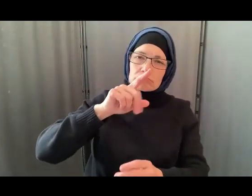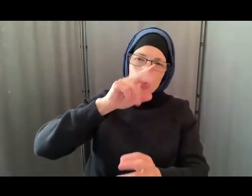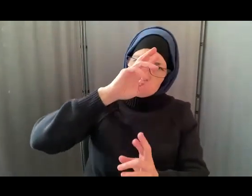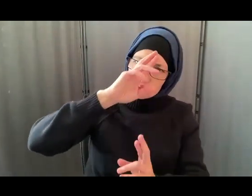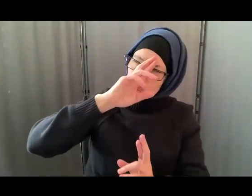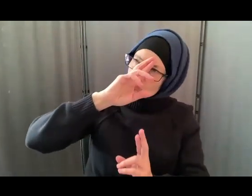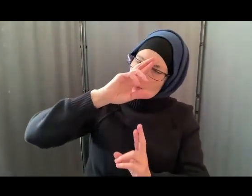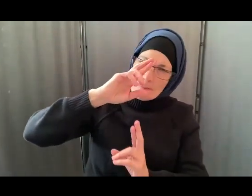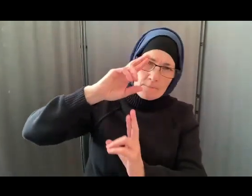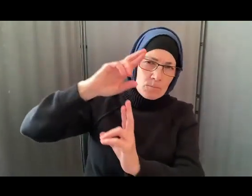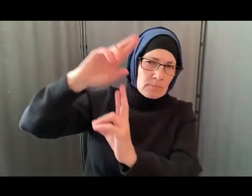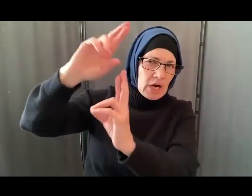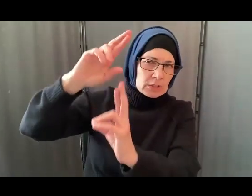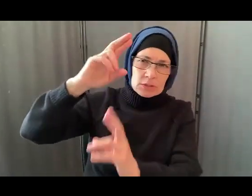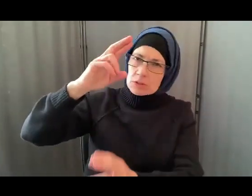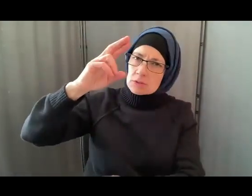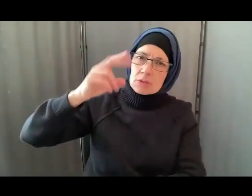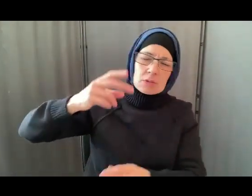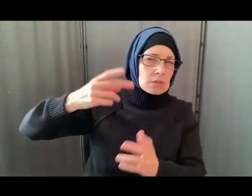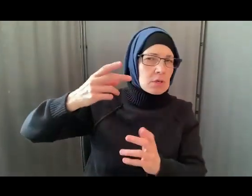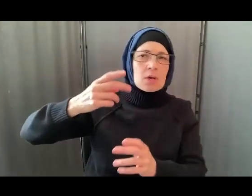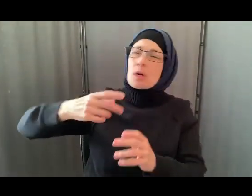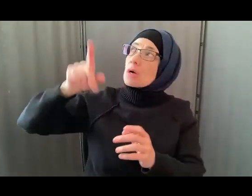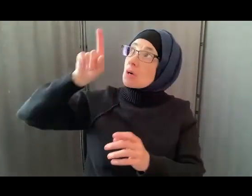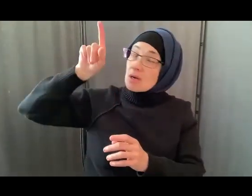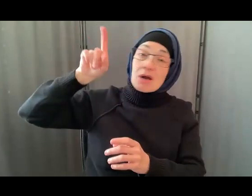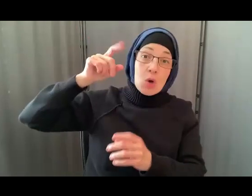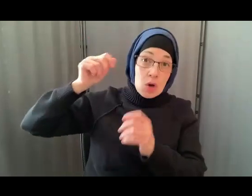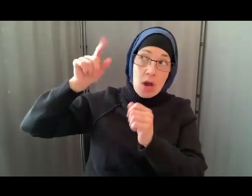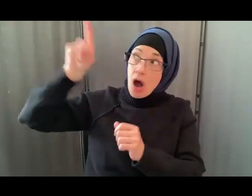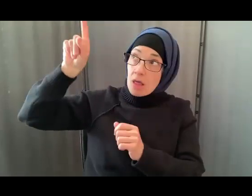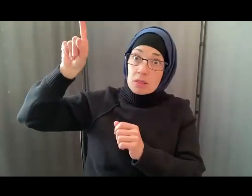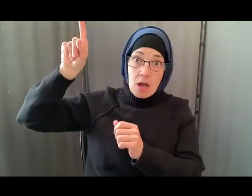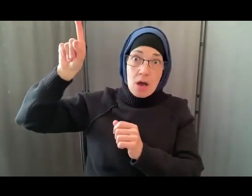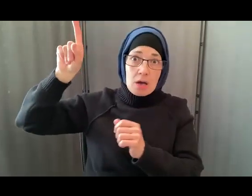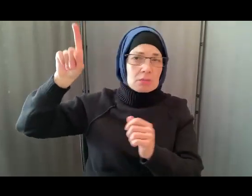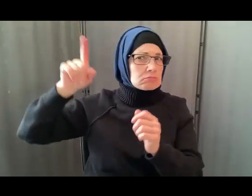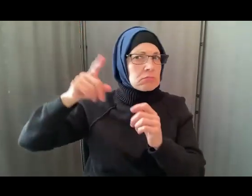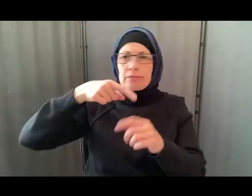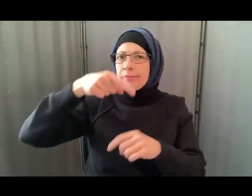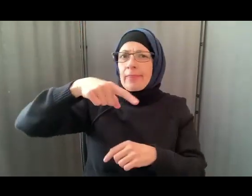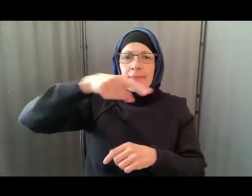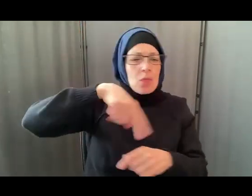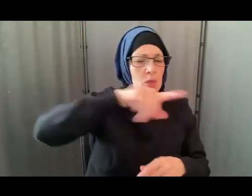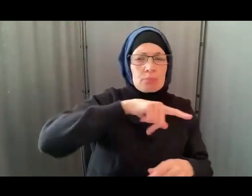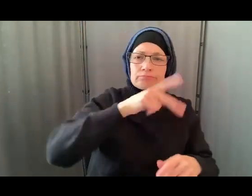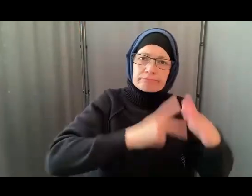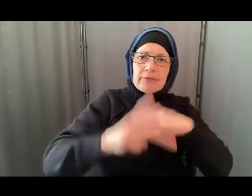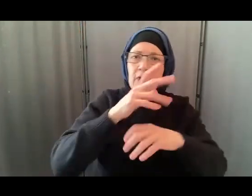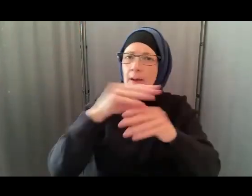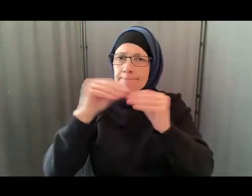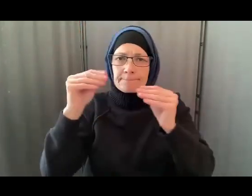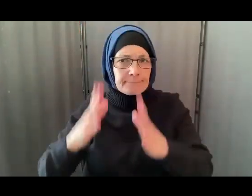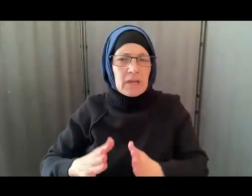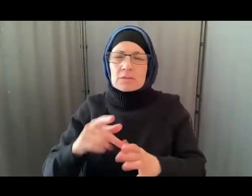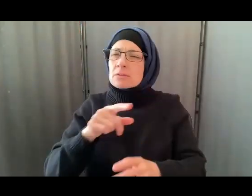wa ta'ala. They are the purest of His creation. They are chosen deliberately by Allah